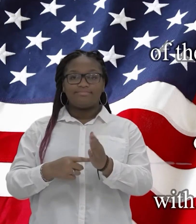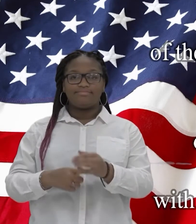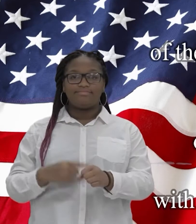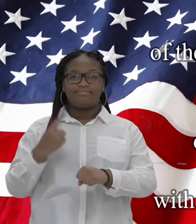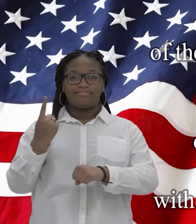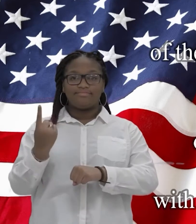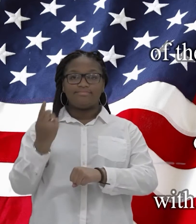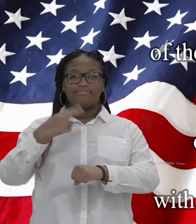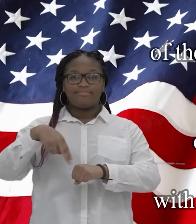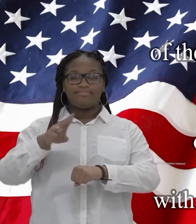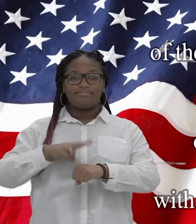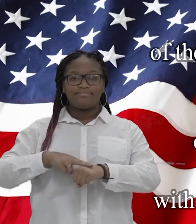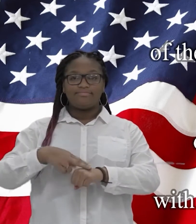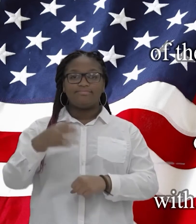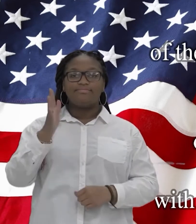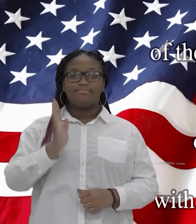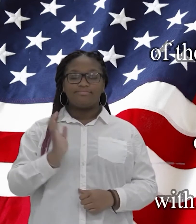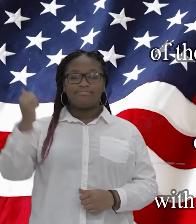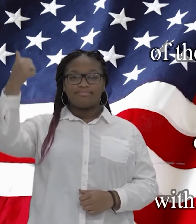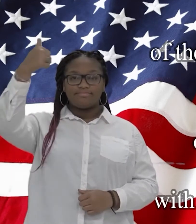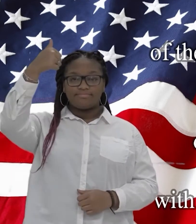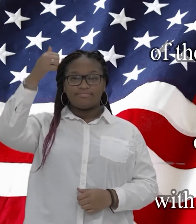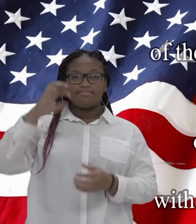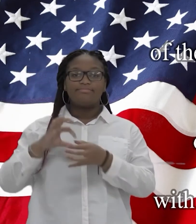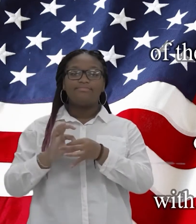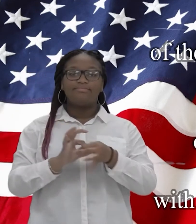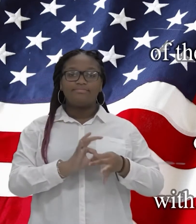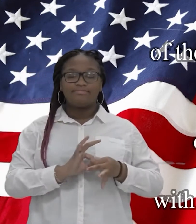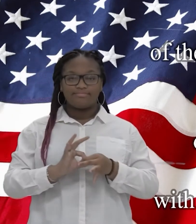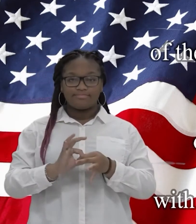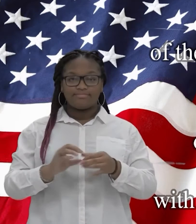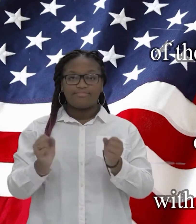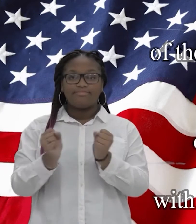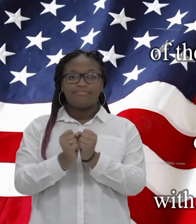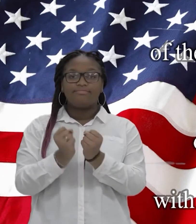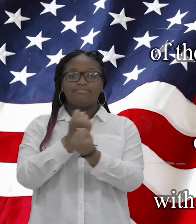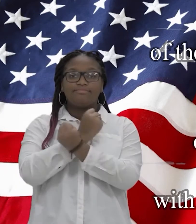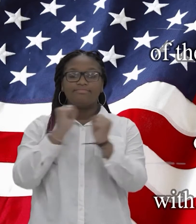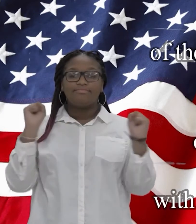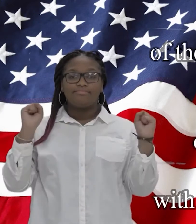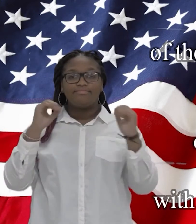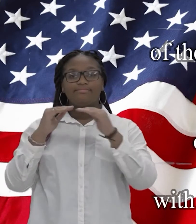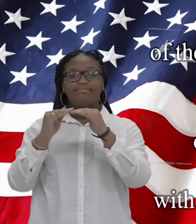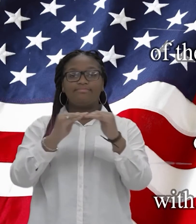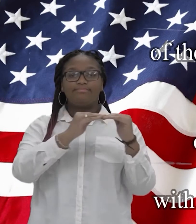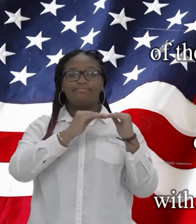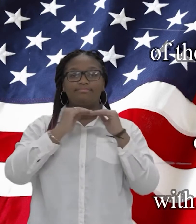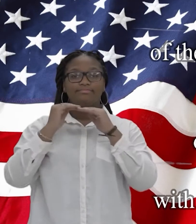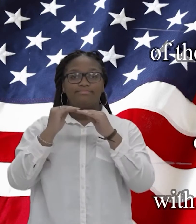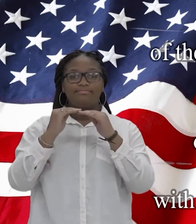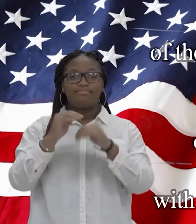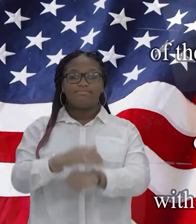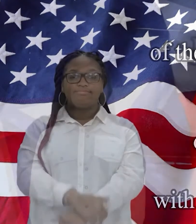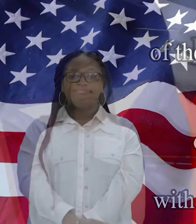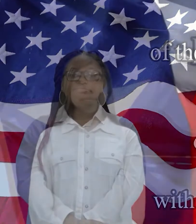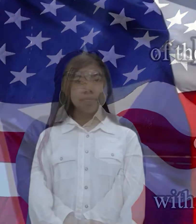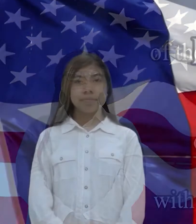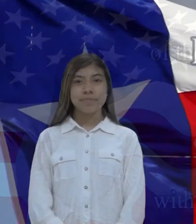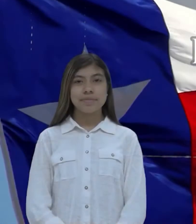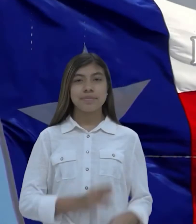stands, one nation, under God, indivisible, with liberty and justice for all. Honor